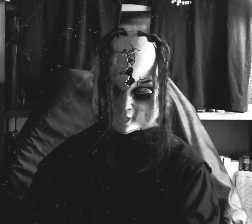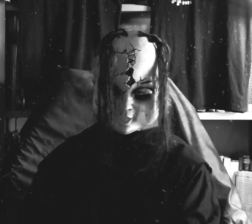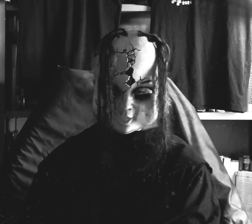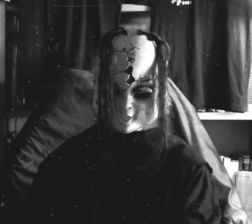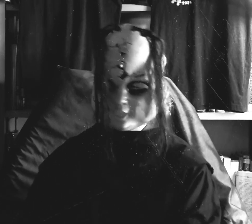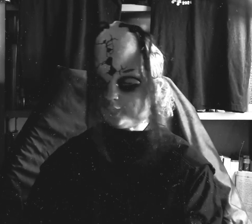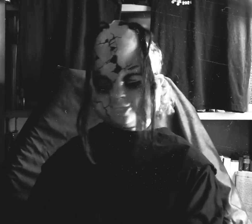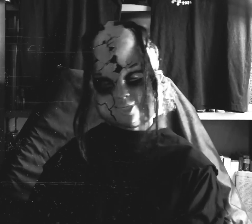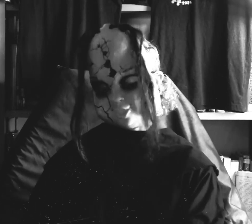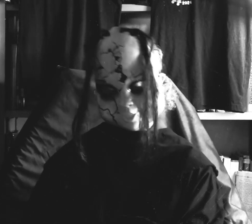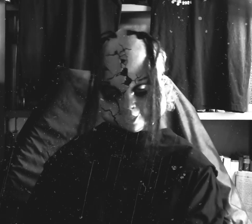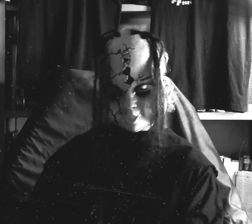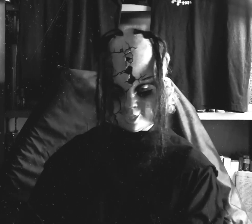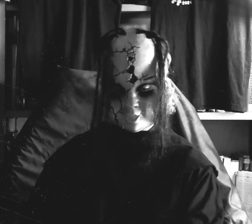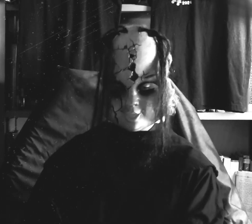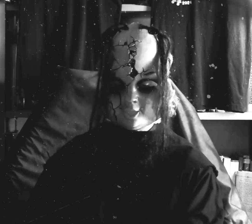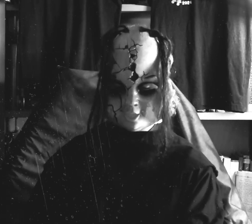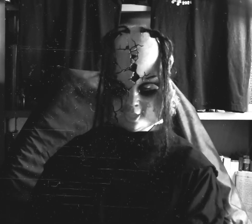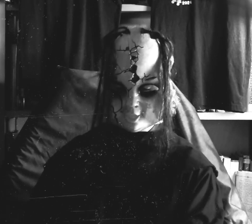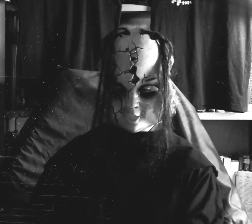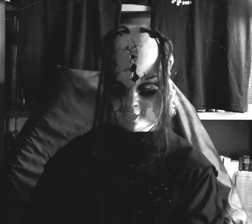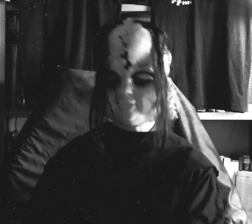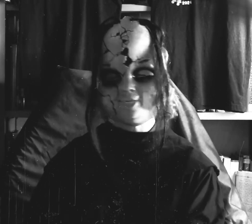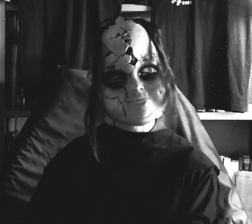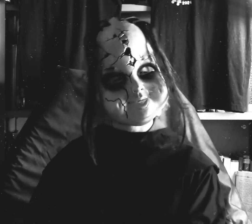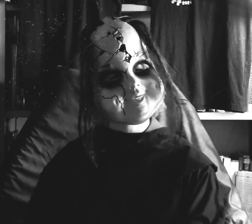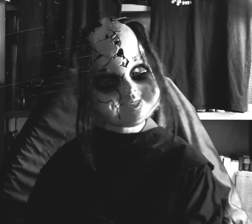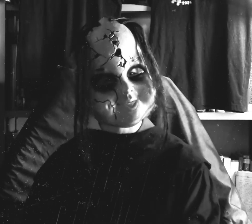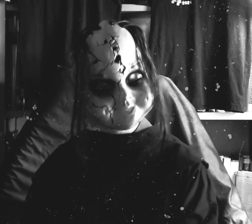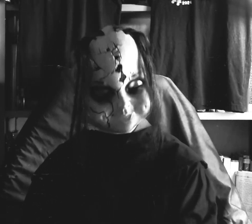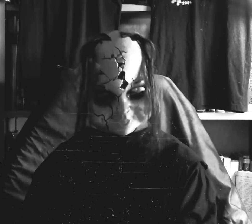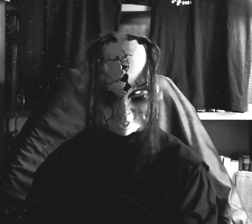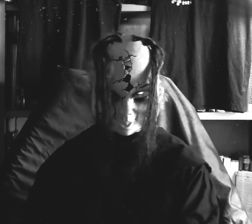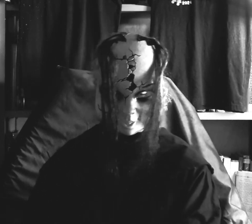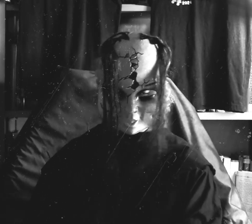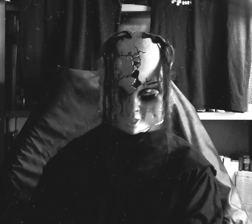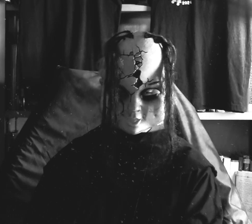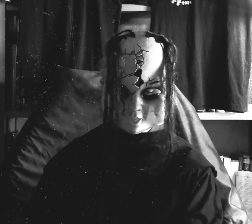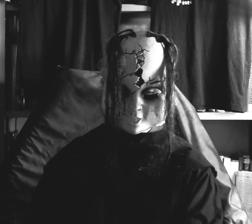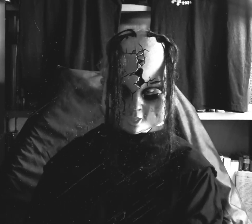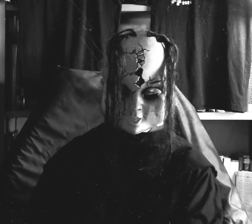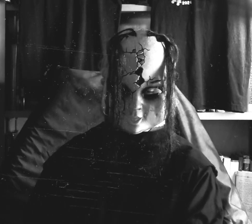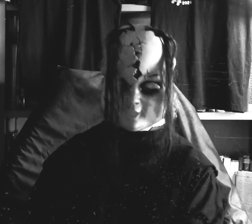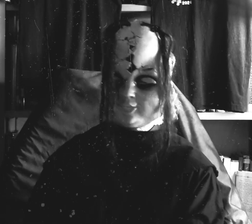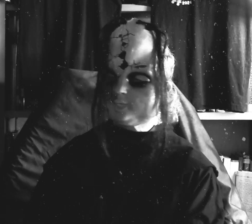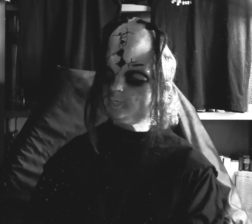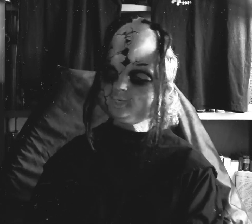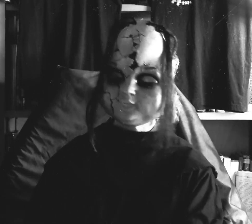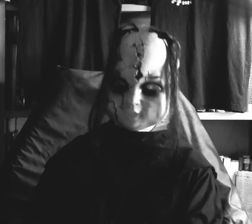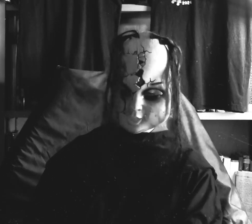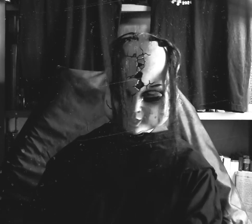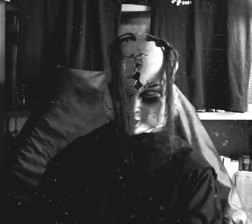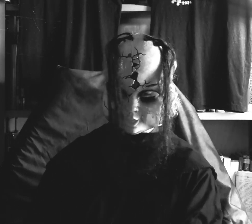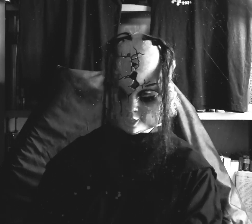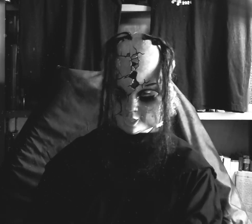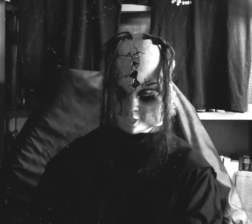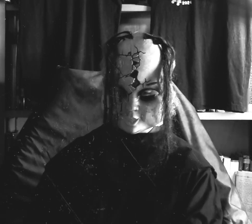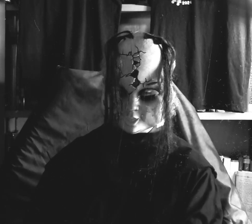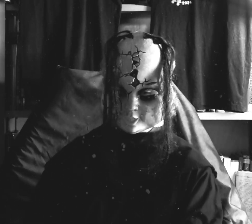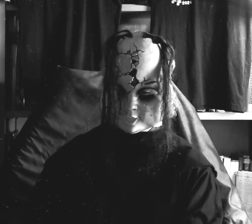it wasn't manly to ride a horse if it was too tame. He was so handsome, and